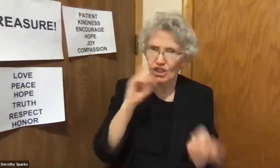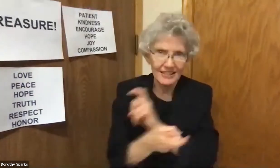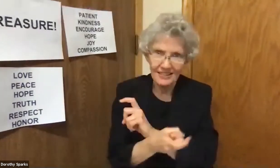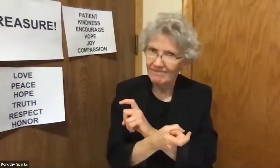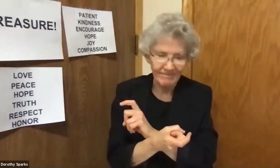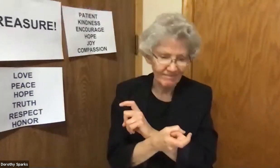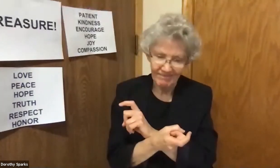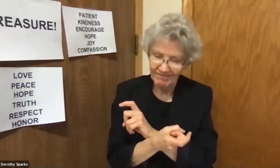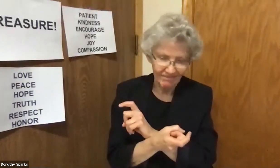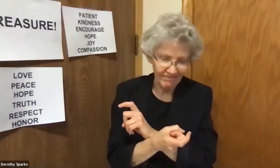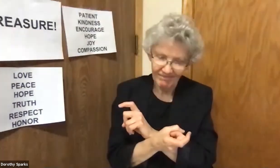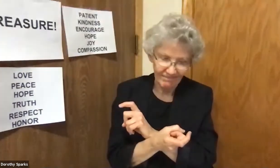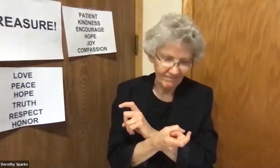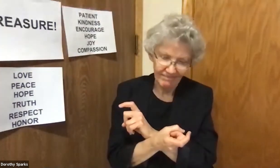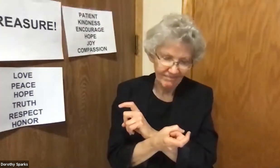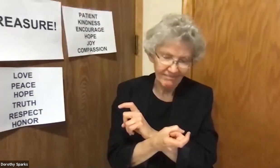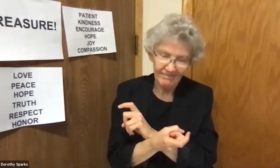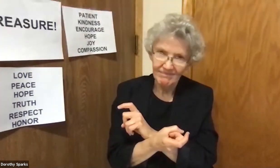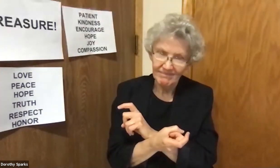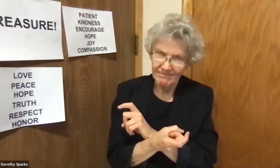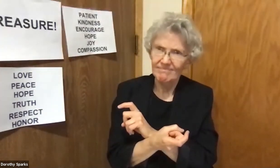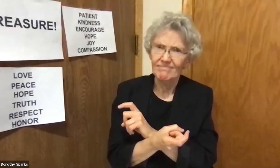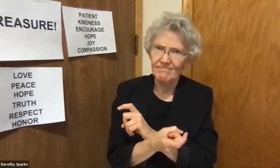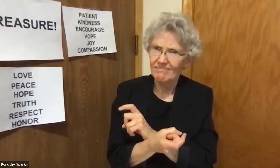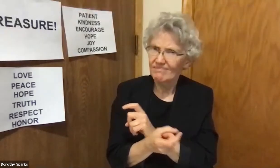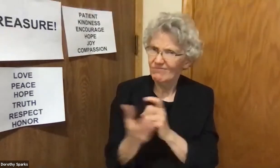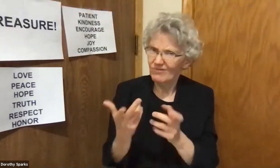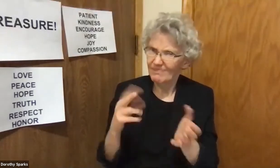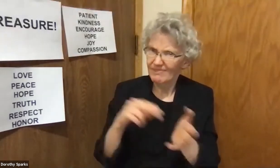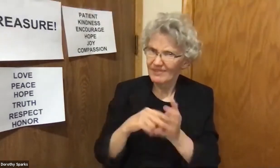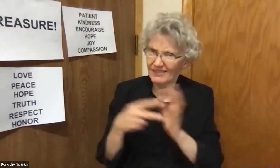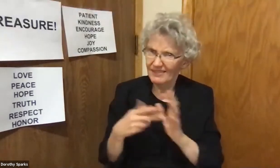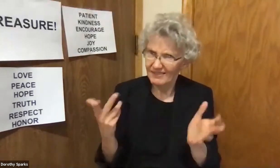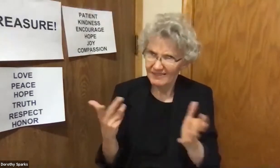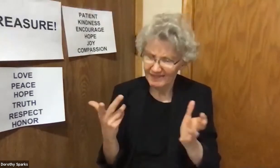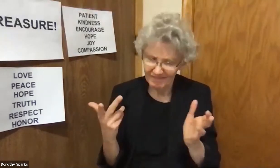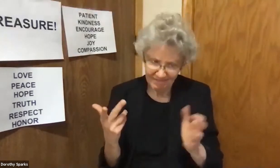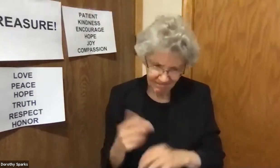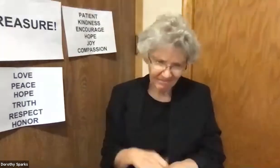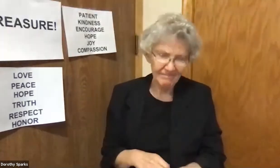the good news is that our treasures never change or erode.